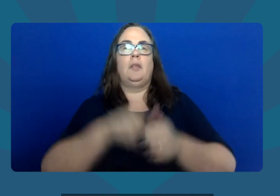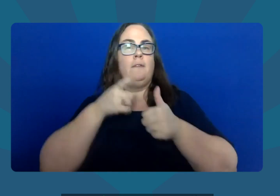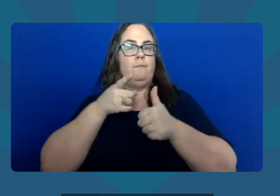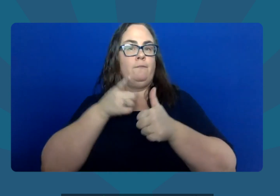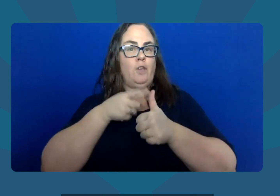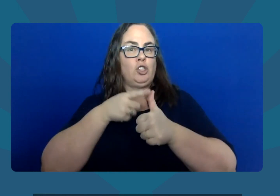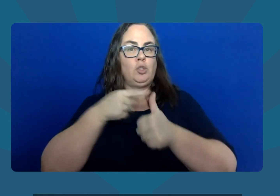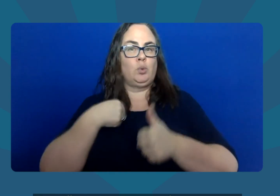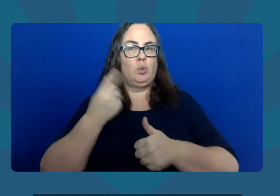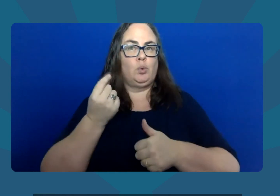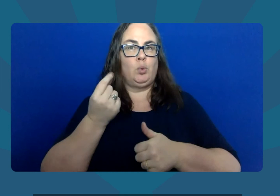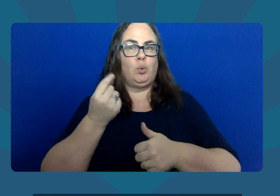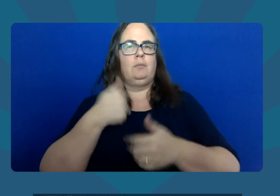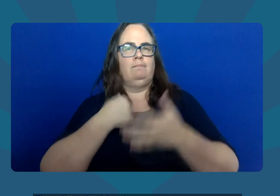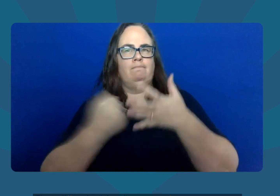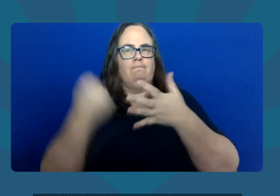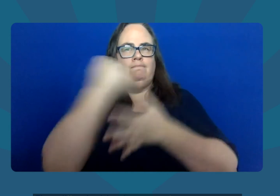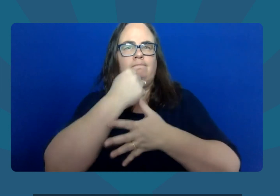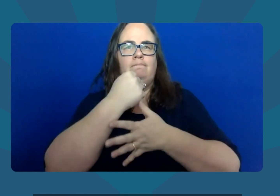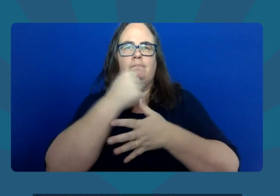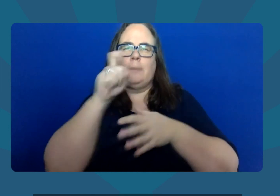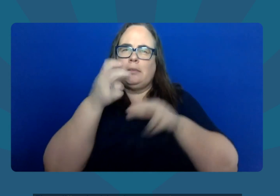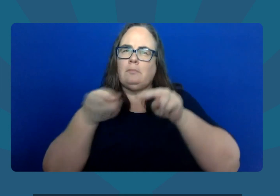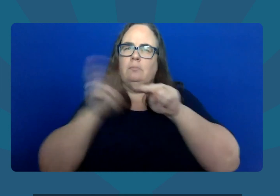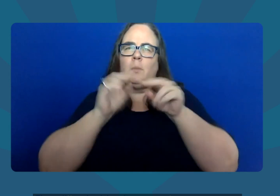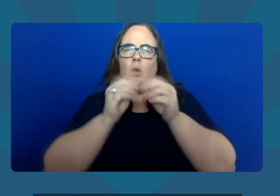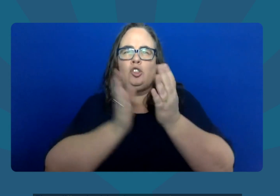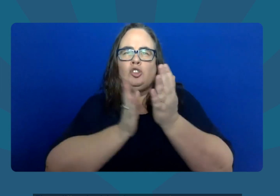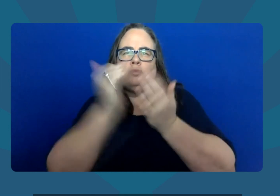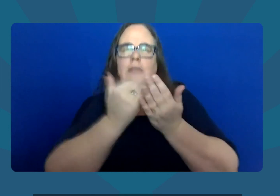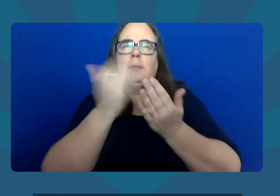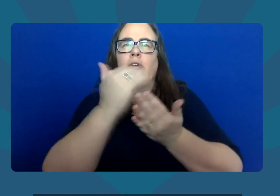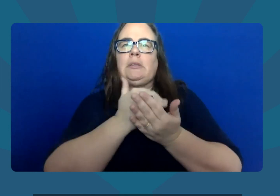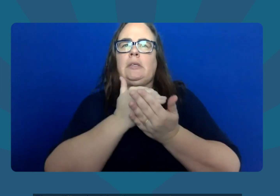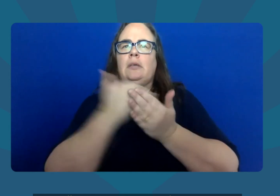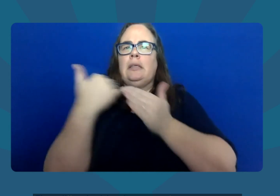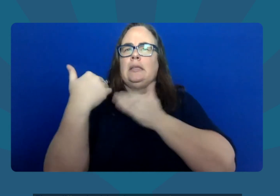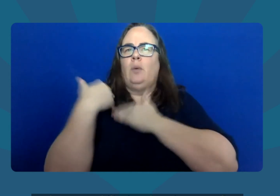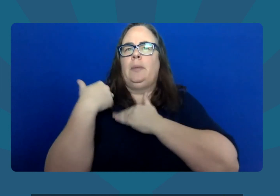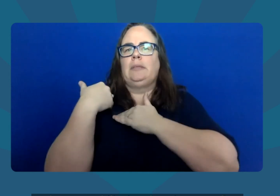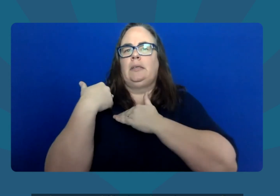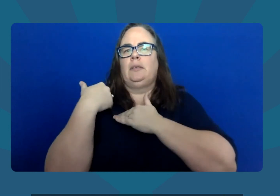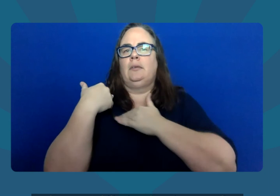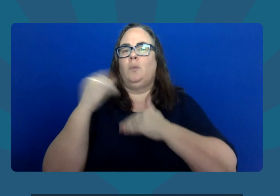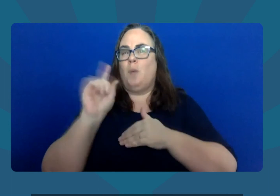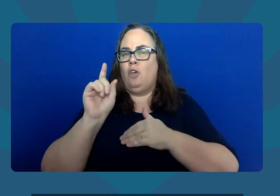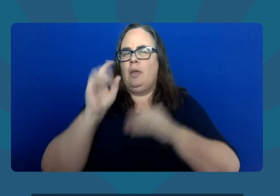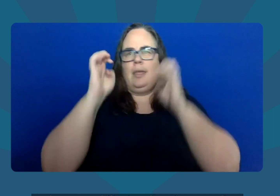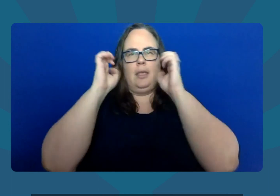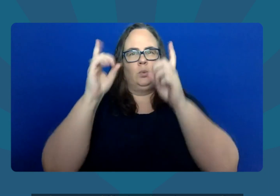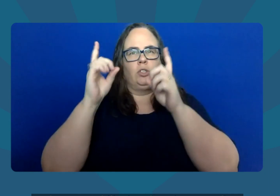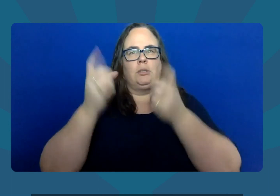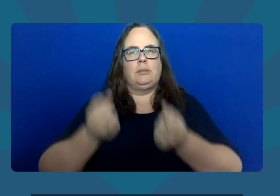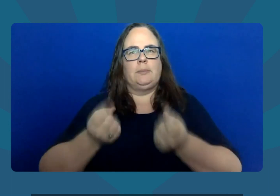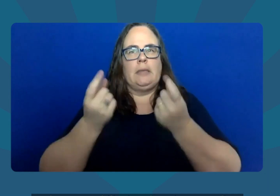representative. First, I'll prioritize increased transparency and accountability